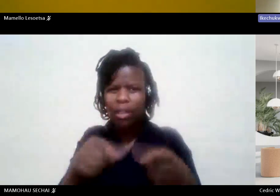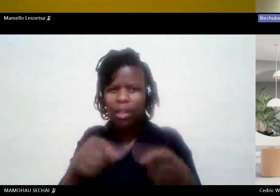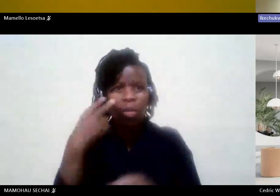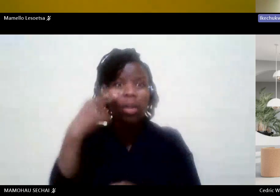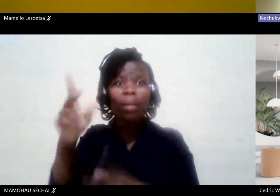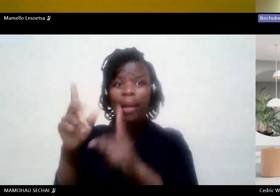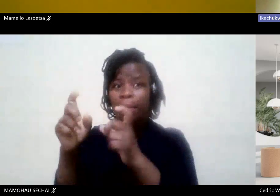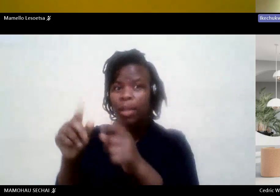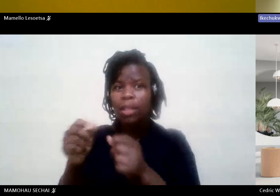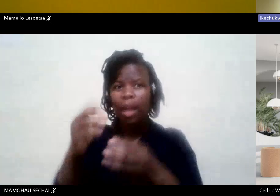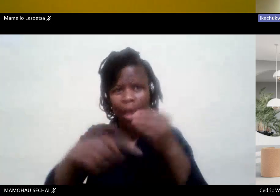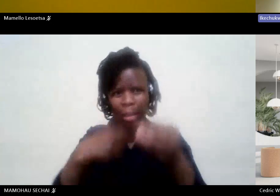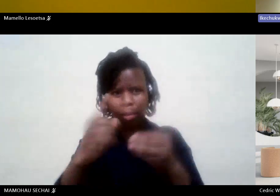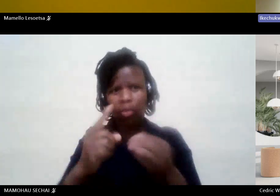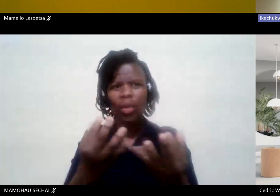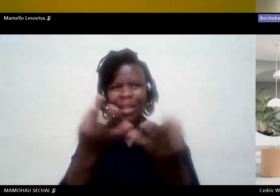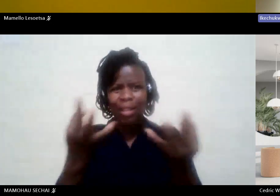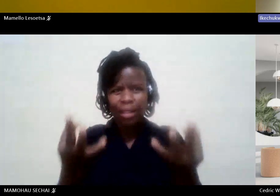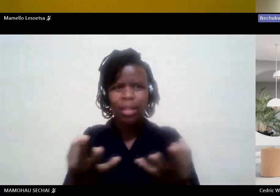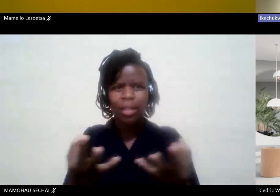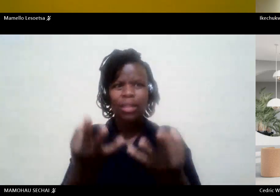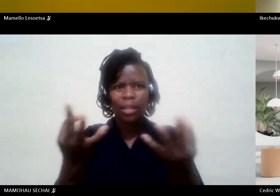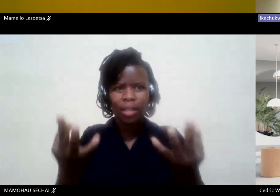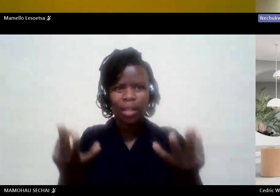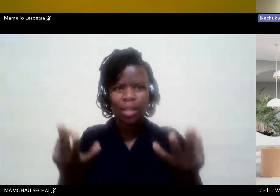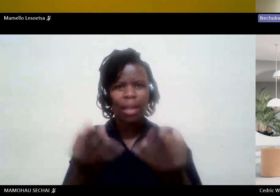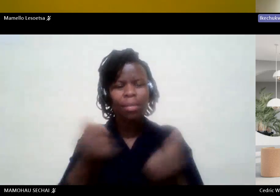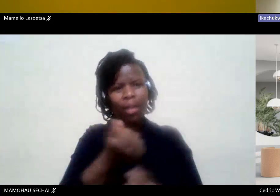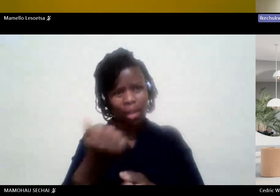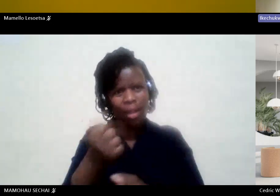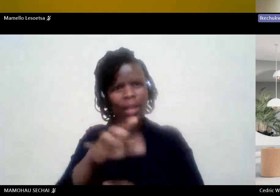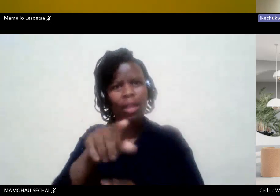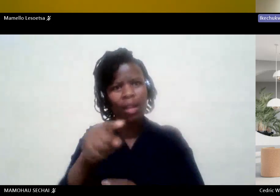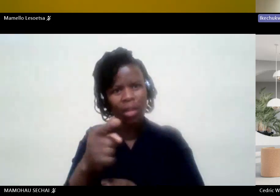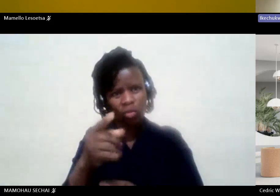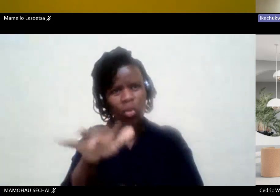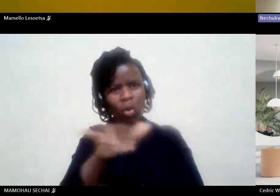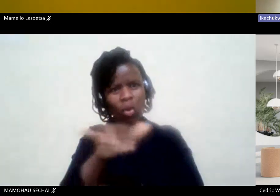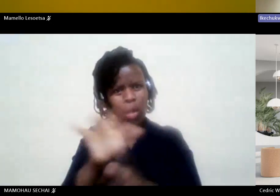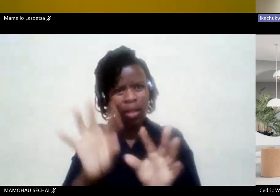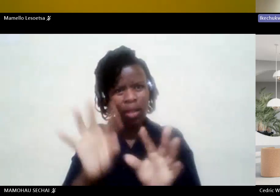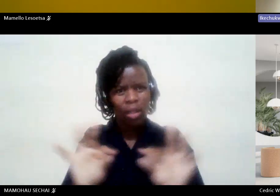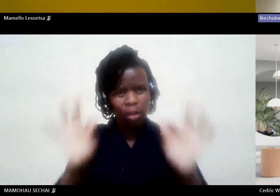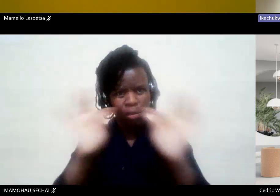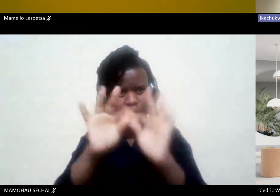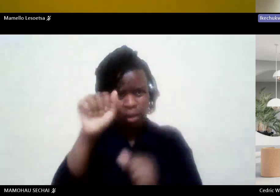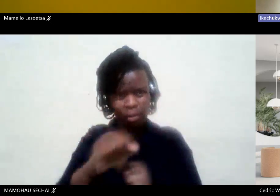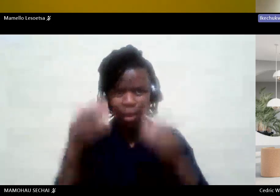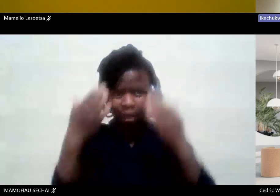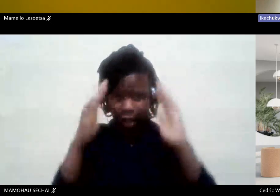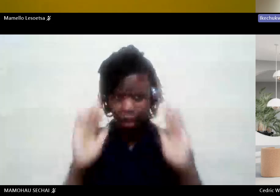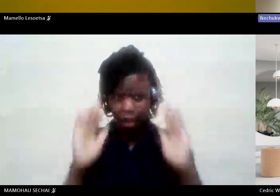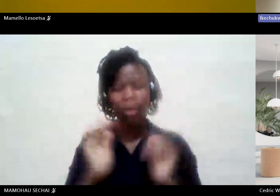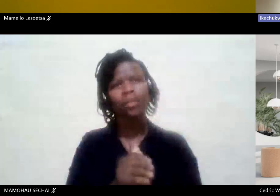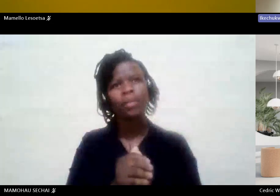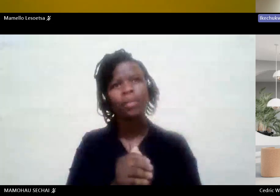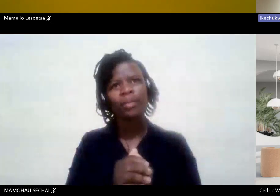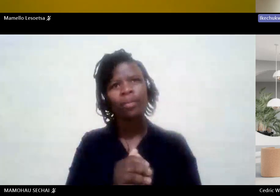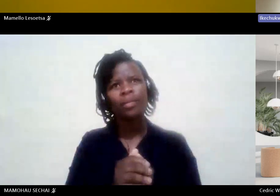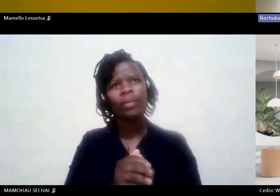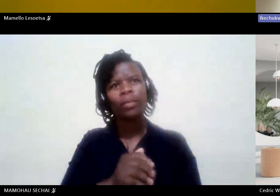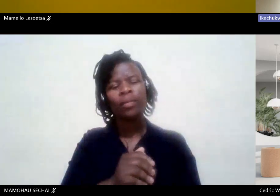describing. That's one of the skills, a lecturer, because. So that's why that's why that training is important. You have to understand that we